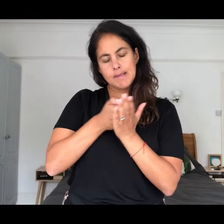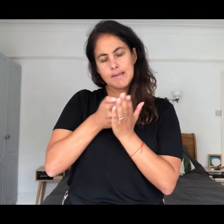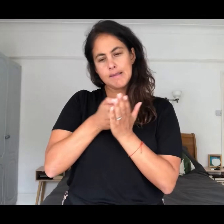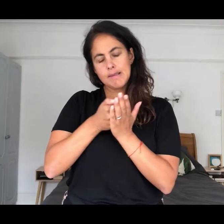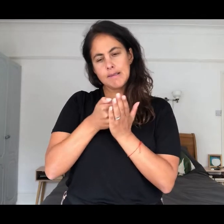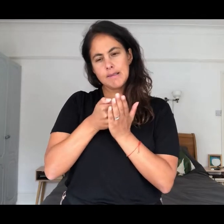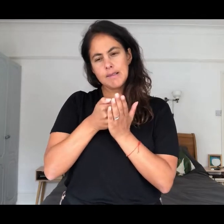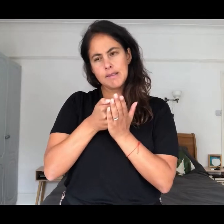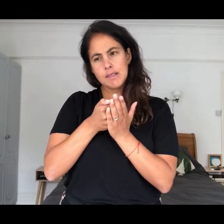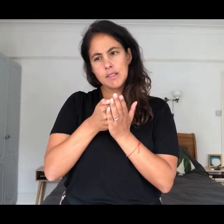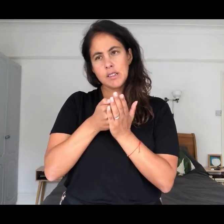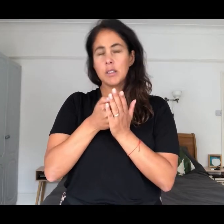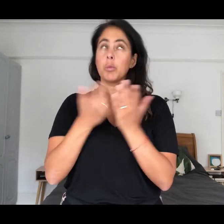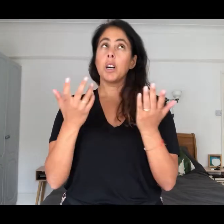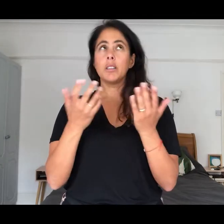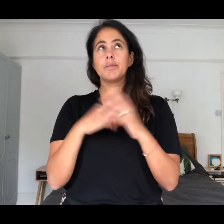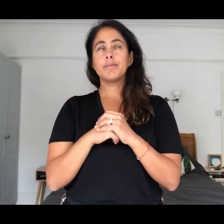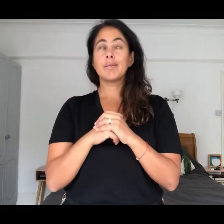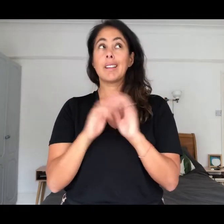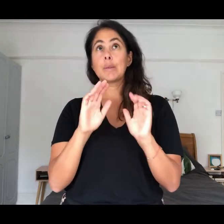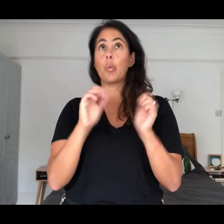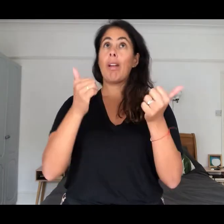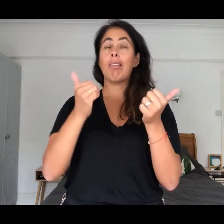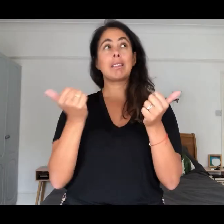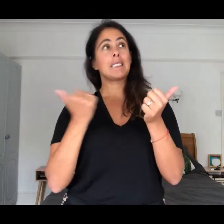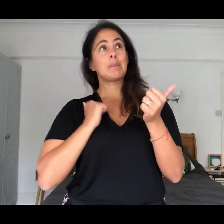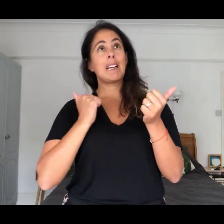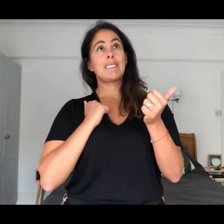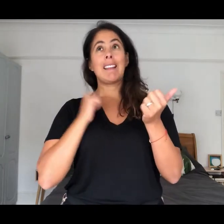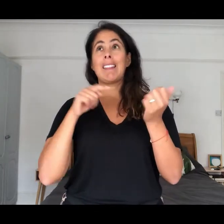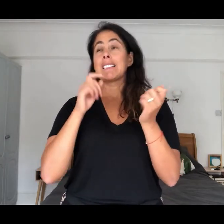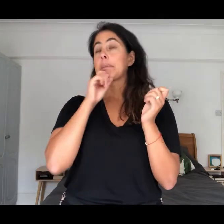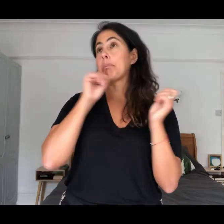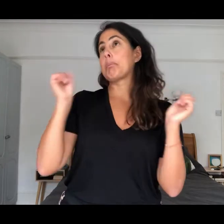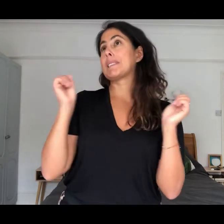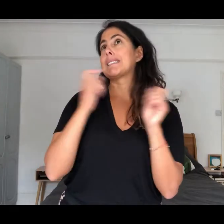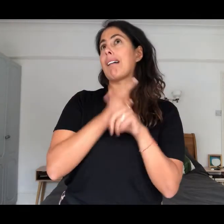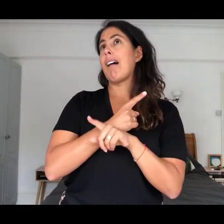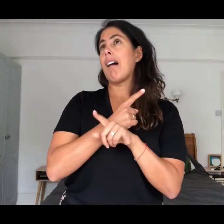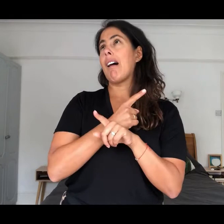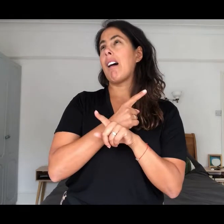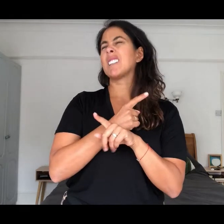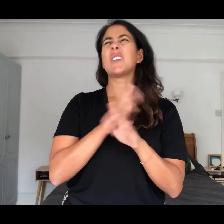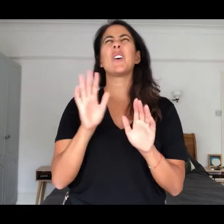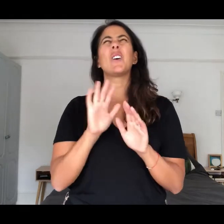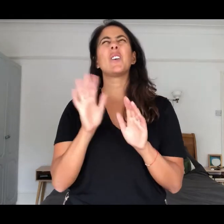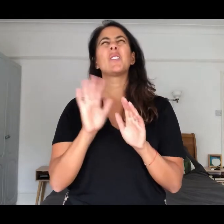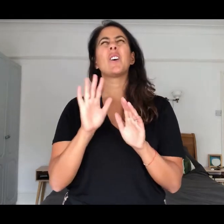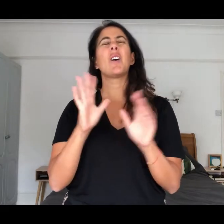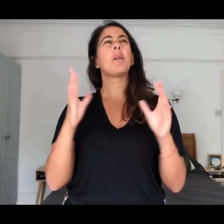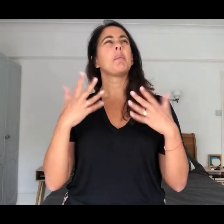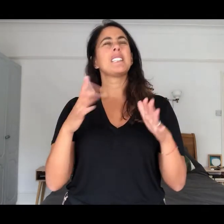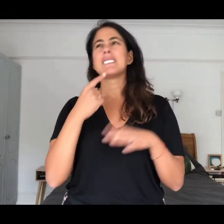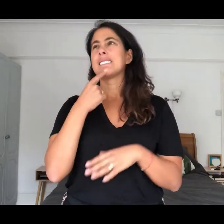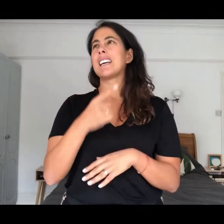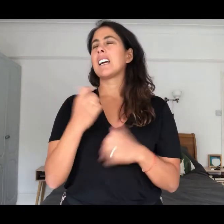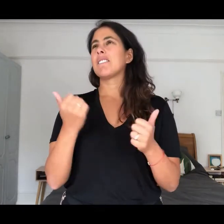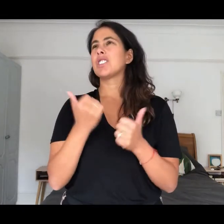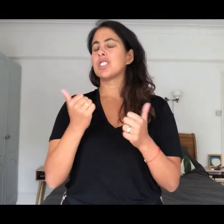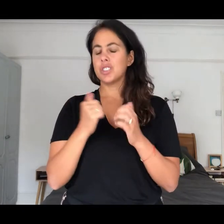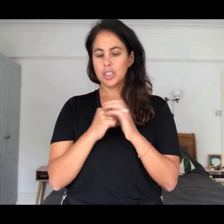Not as well as can be expected in these bizarre, no, I've already said that,